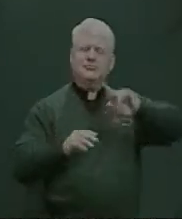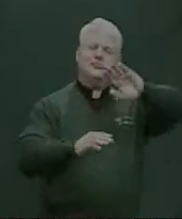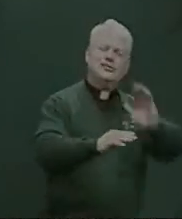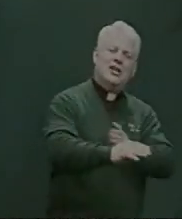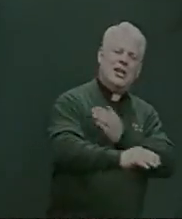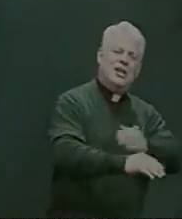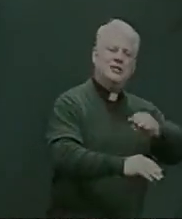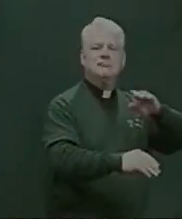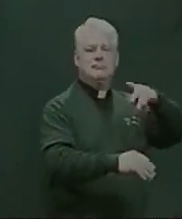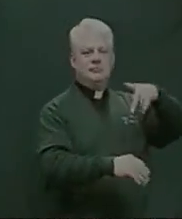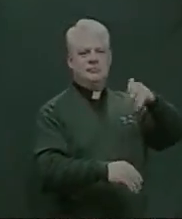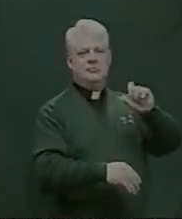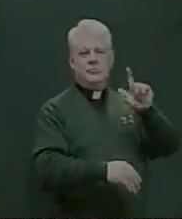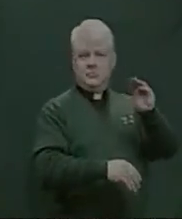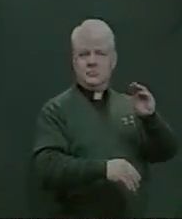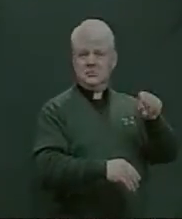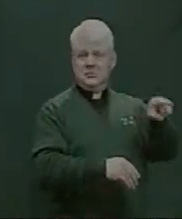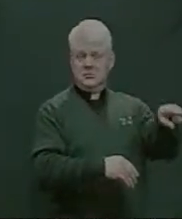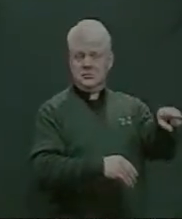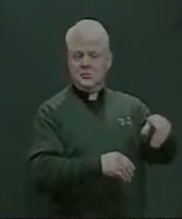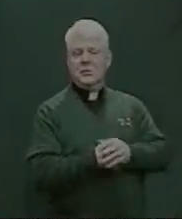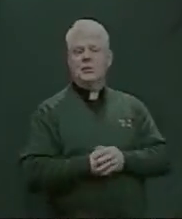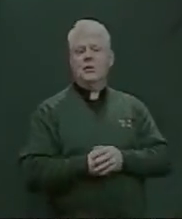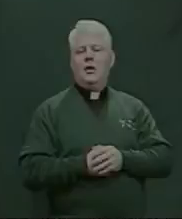God's people sang psalms. 8.